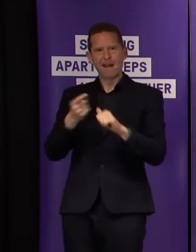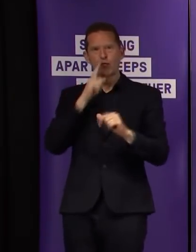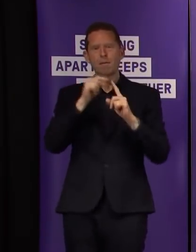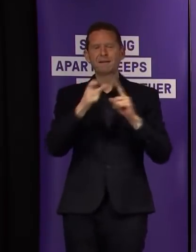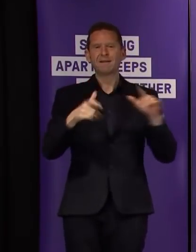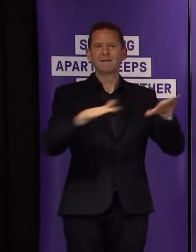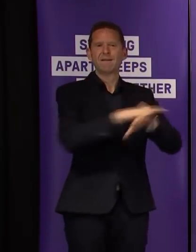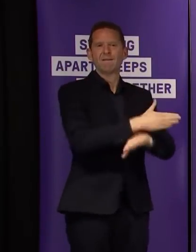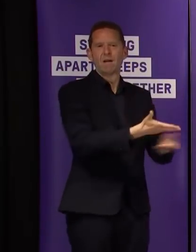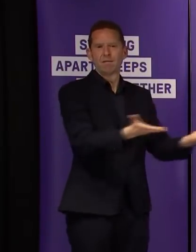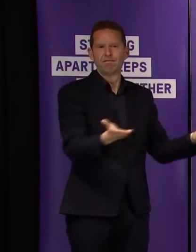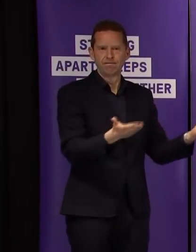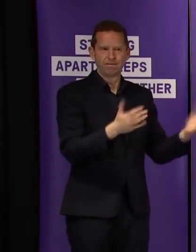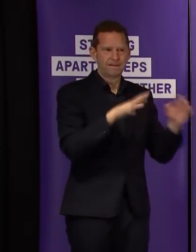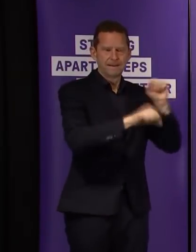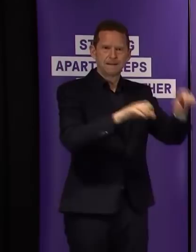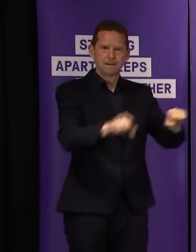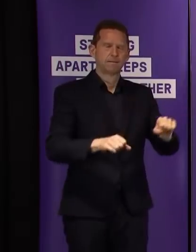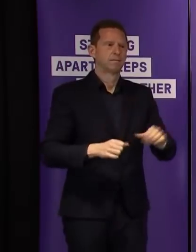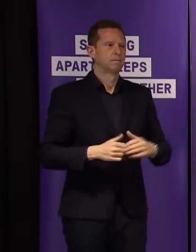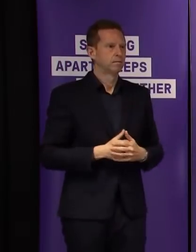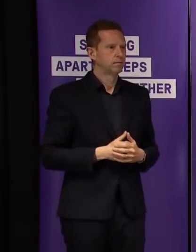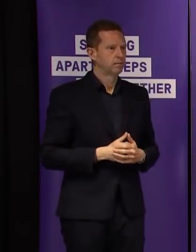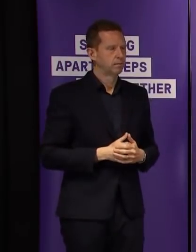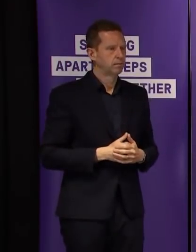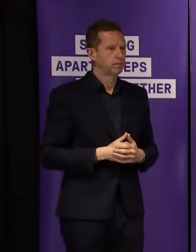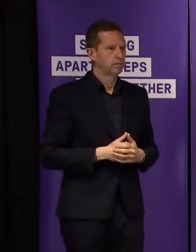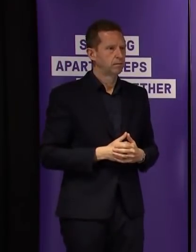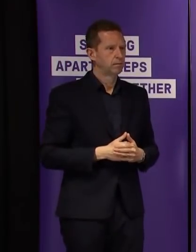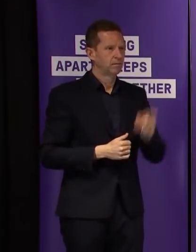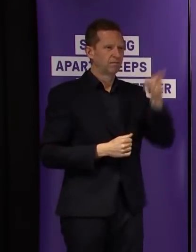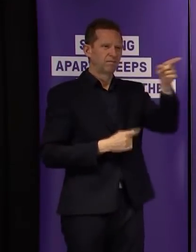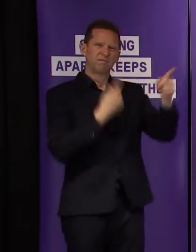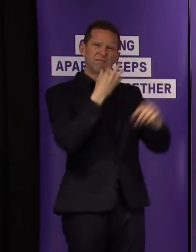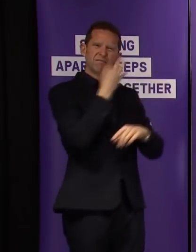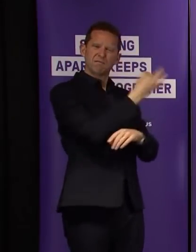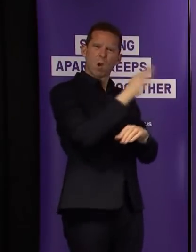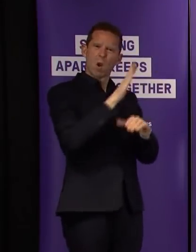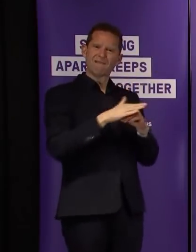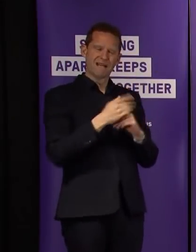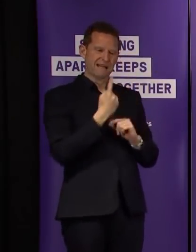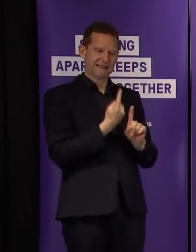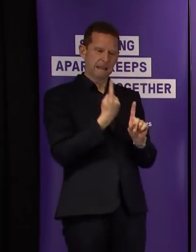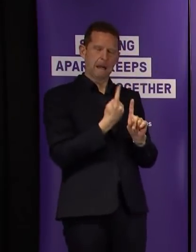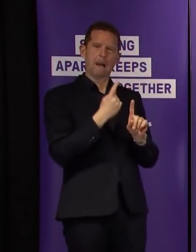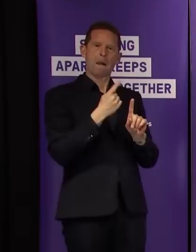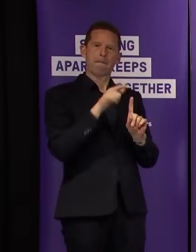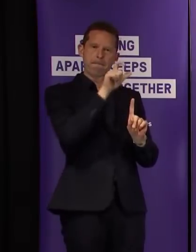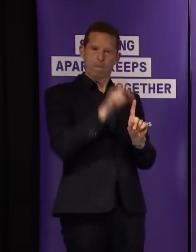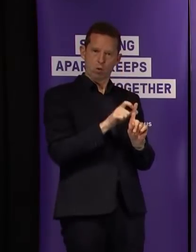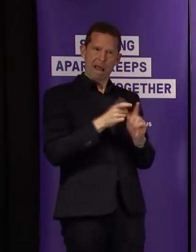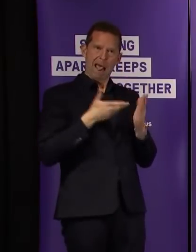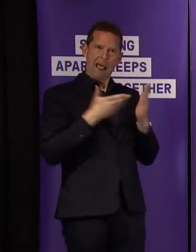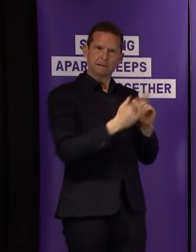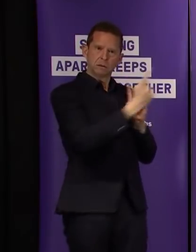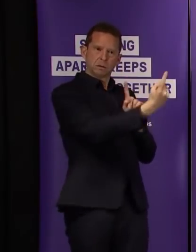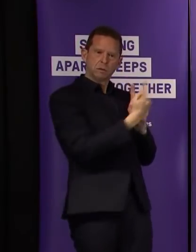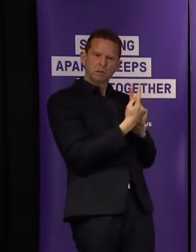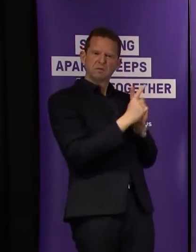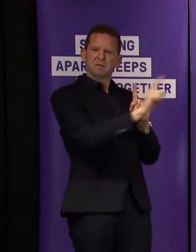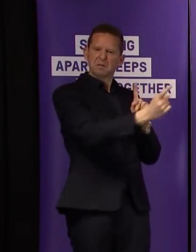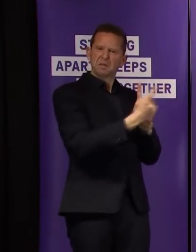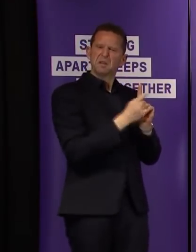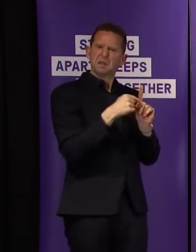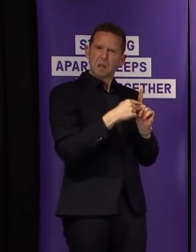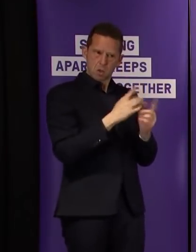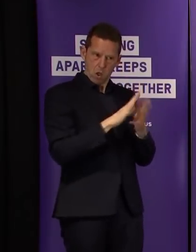Just on the system. Yes. The single people bubbles, how's that going to be policed, or is there a register? I mean, sure. The fact